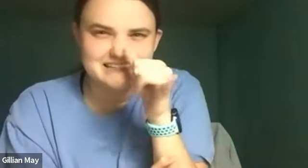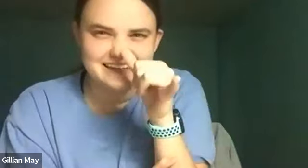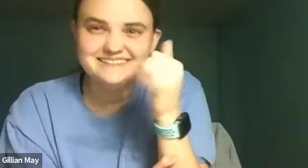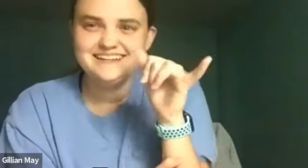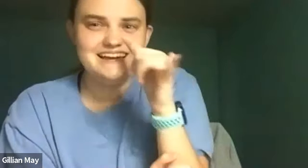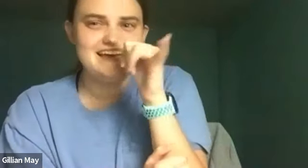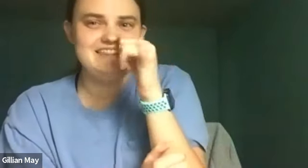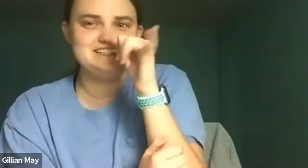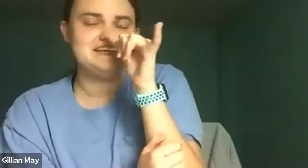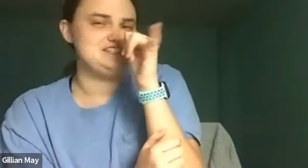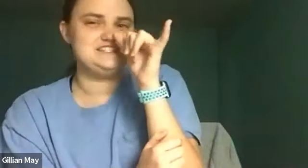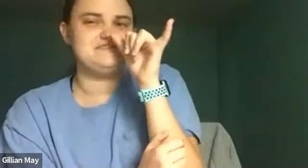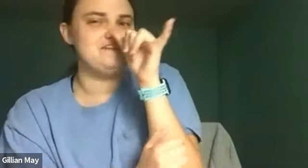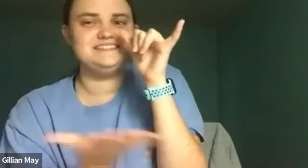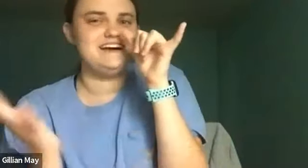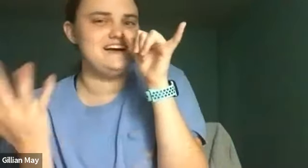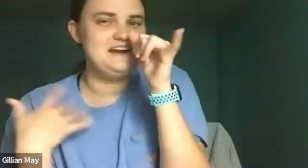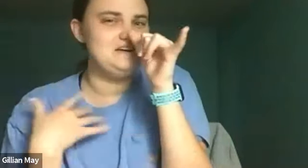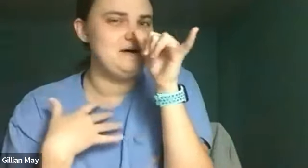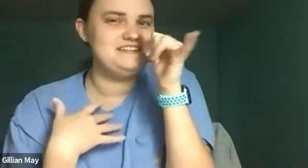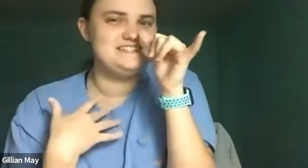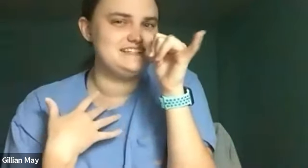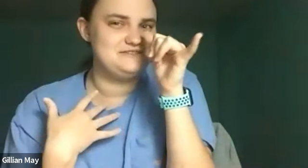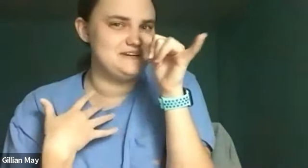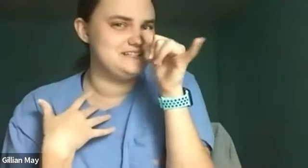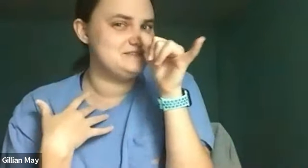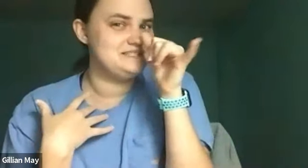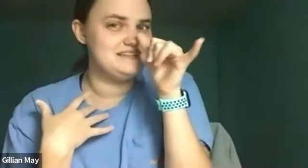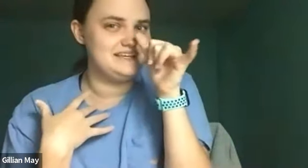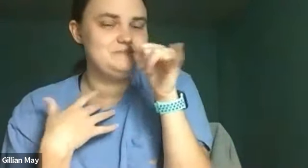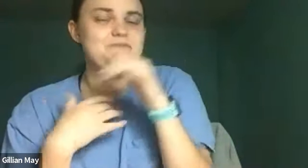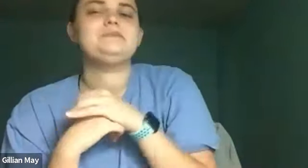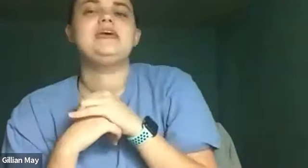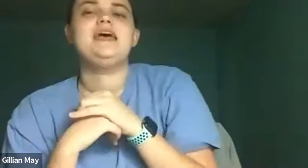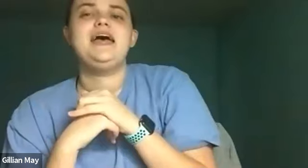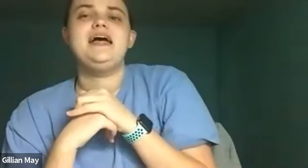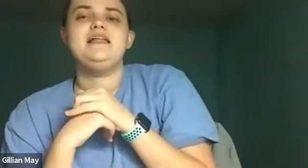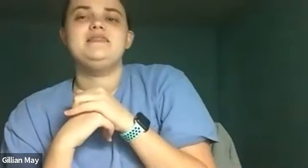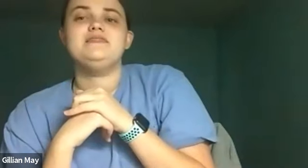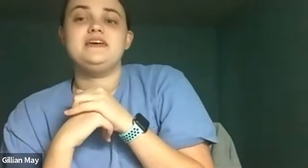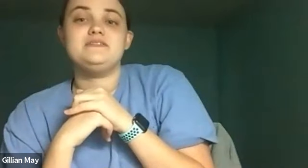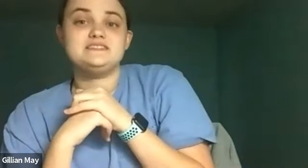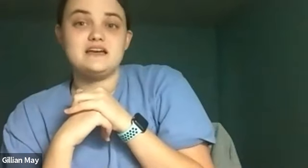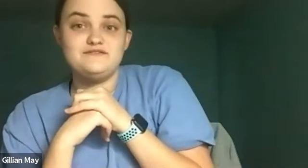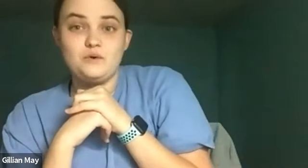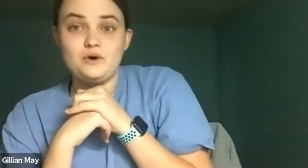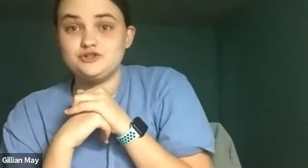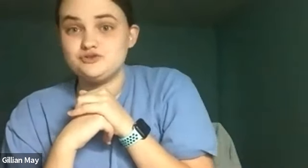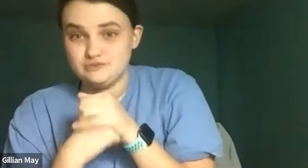silly. And it's just a fun sign. I don't know. I just think it's so fun. So silly. Then the sign for